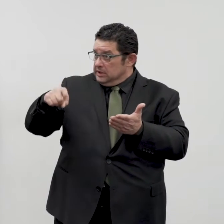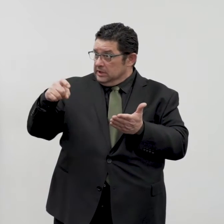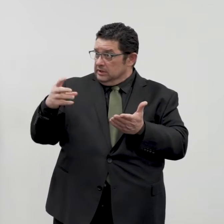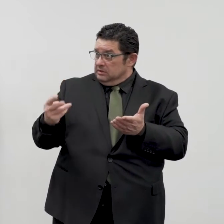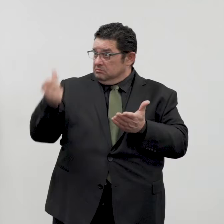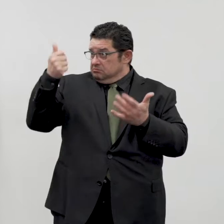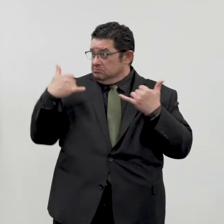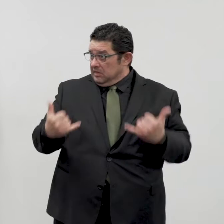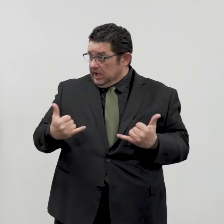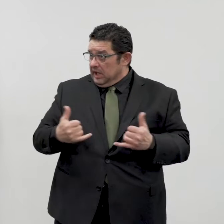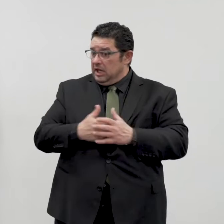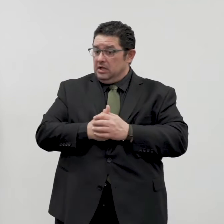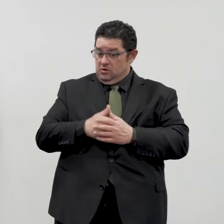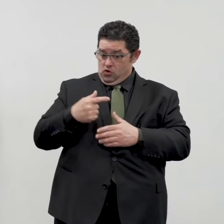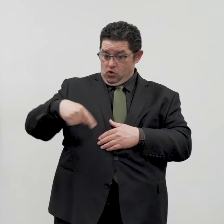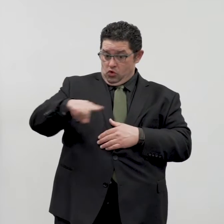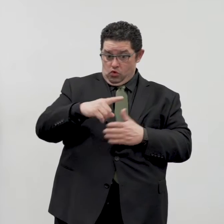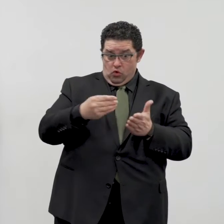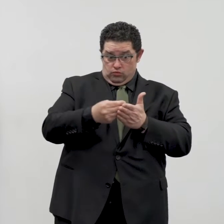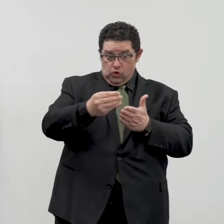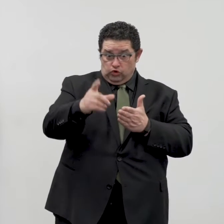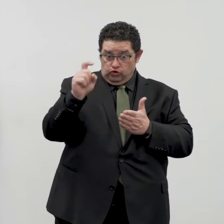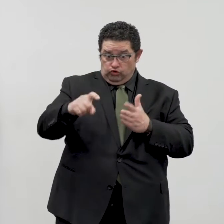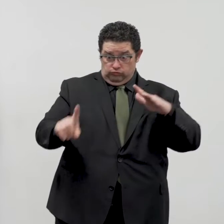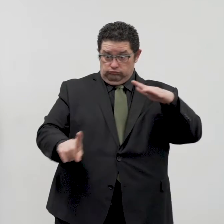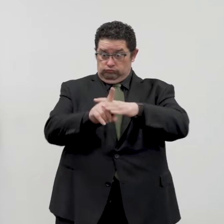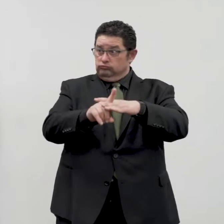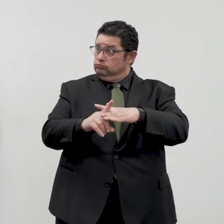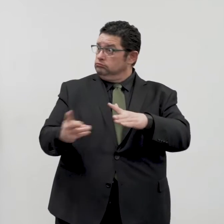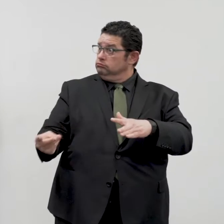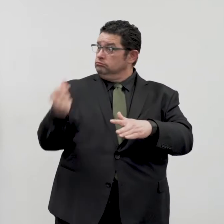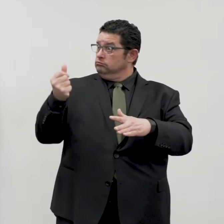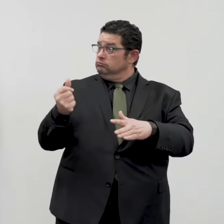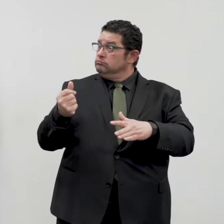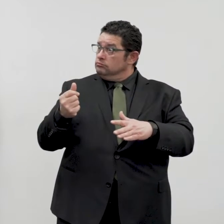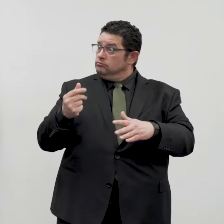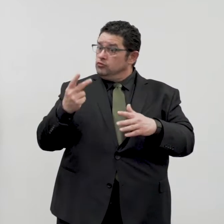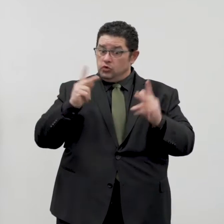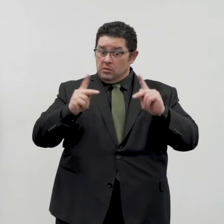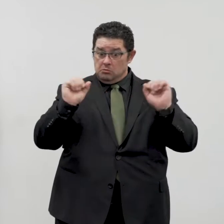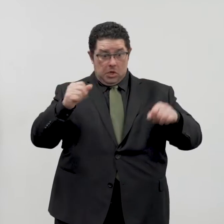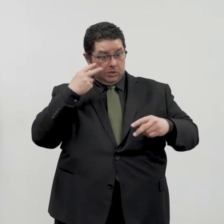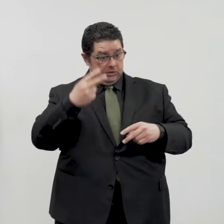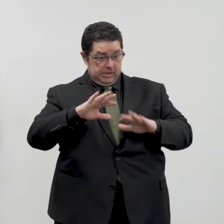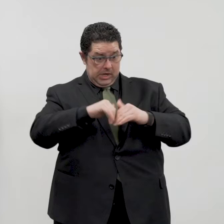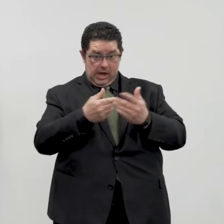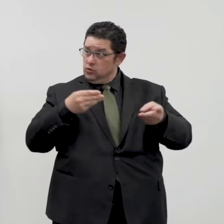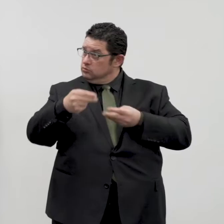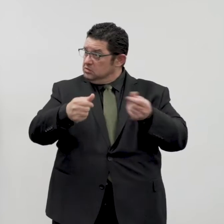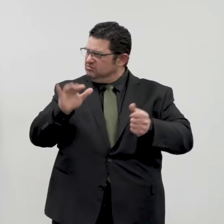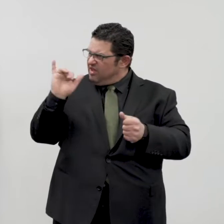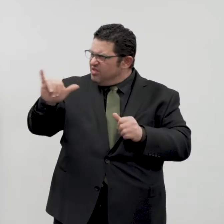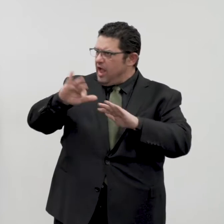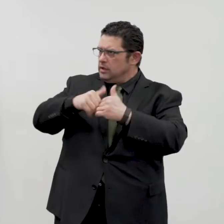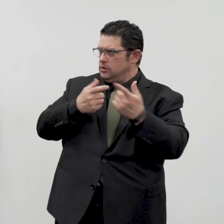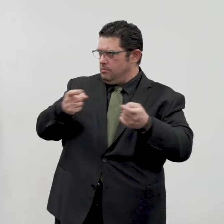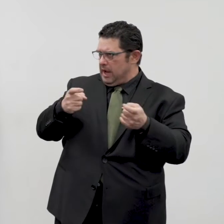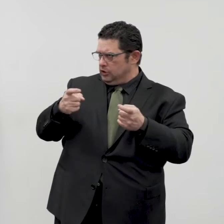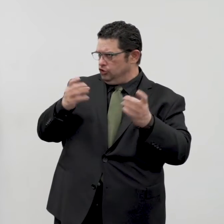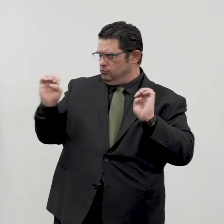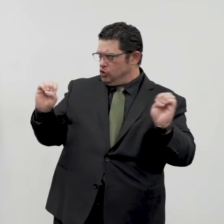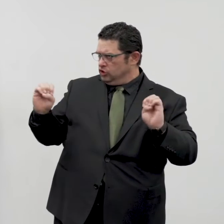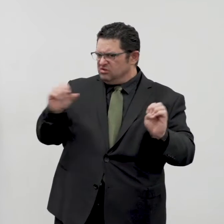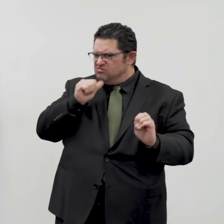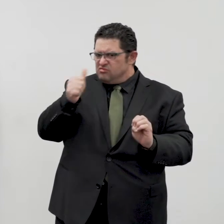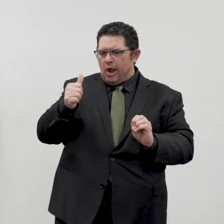be displayed in real time on a portal for everyone to see where it's going. And that's the way you manage an emergency. This is not a